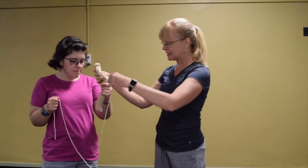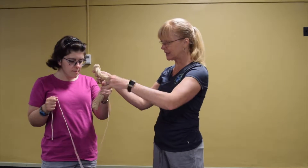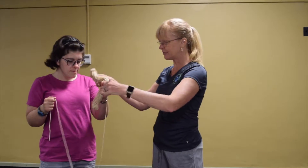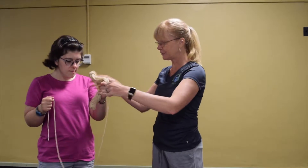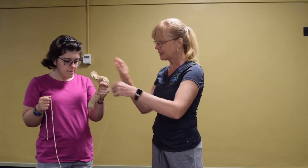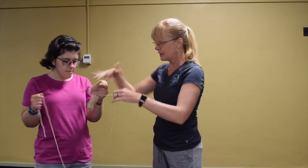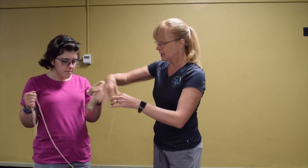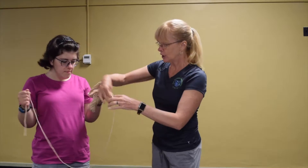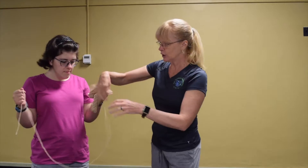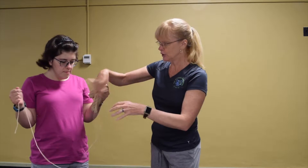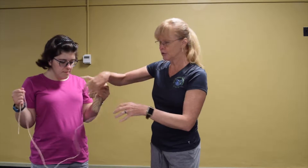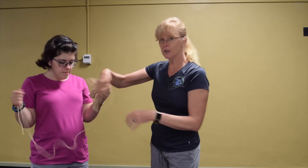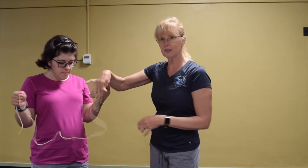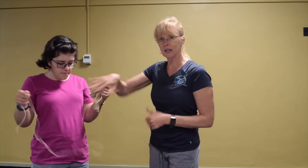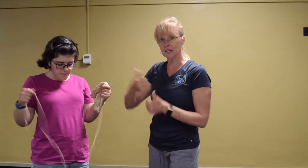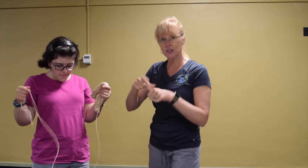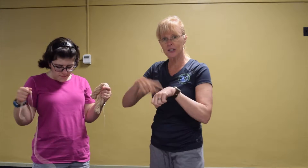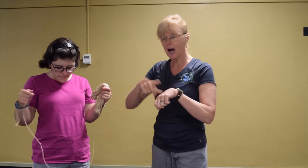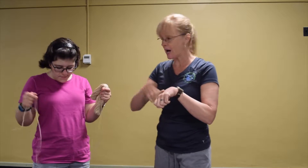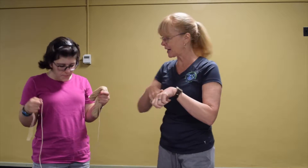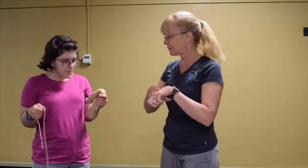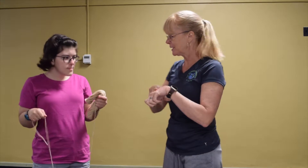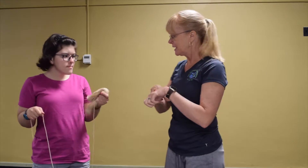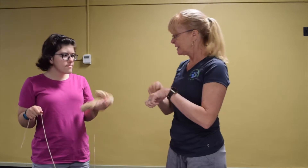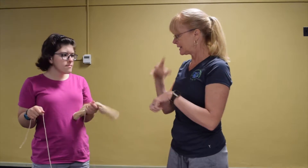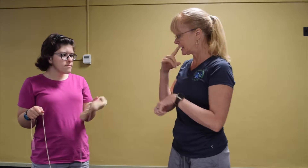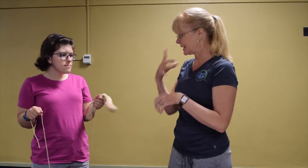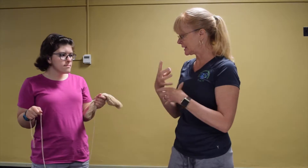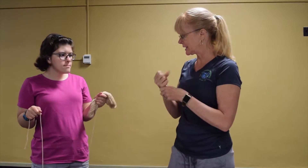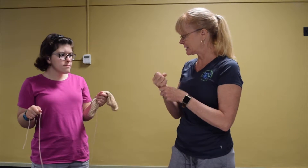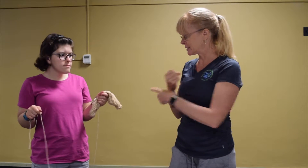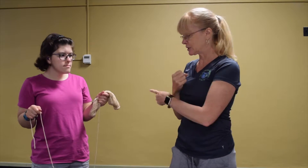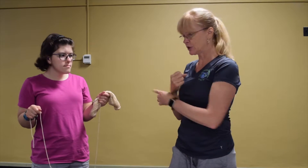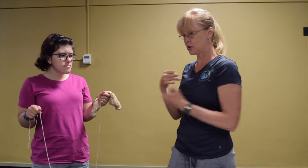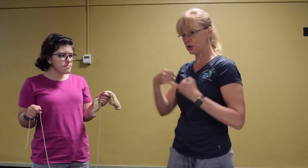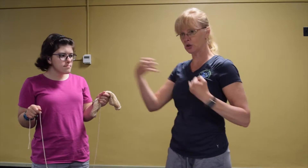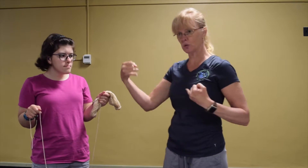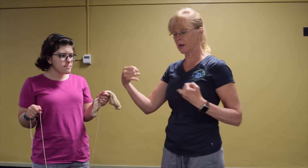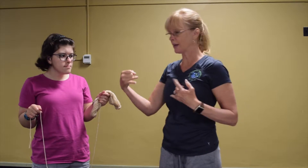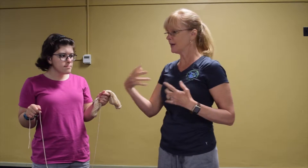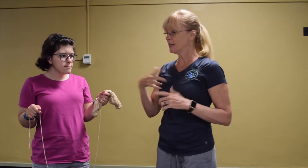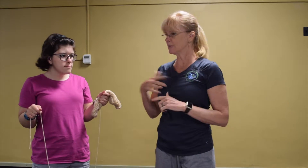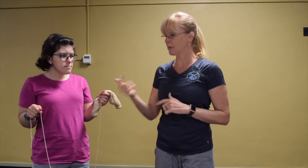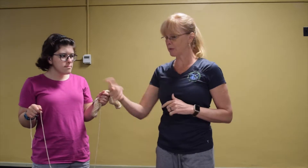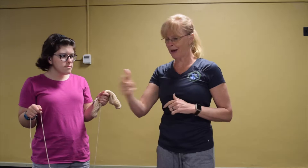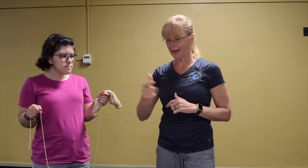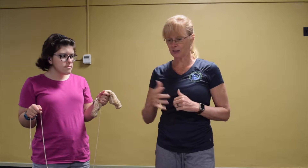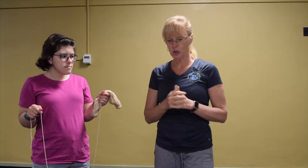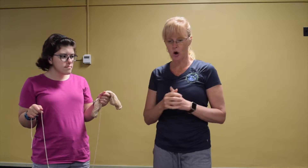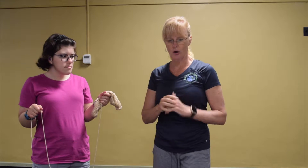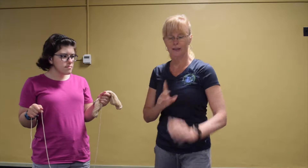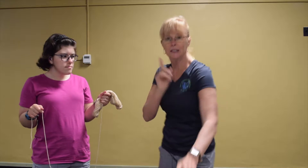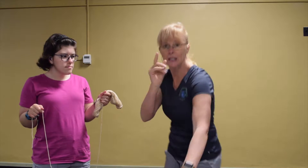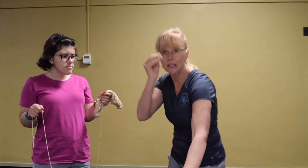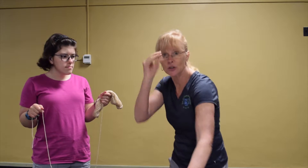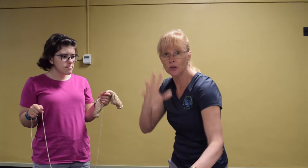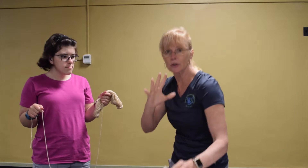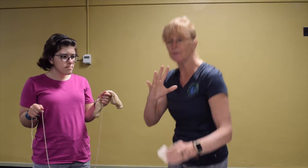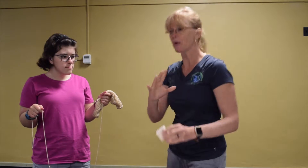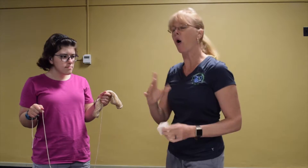enough loose each time that the kid gets the string to be able to pass along. The teacher or